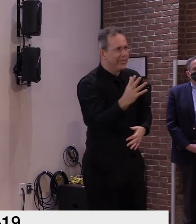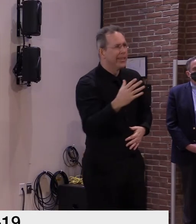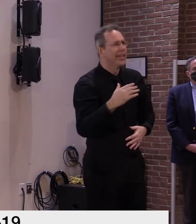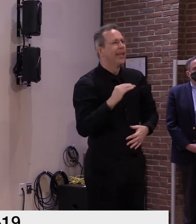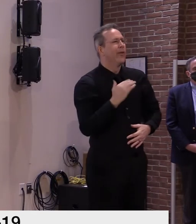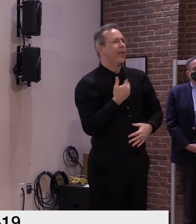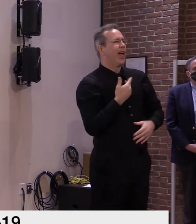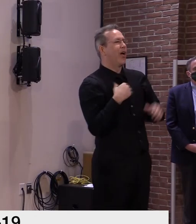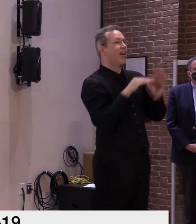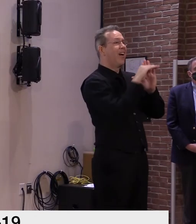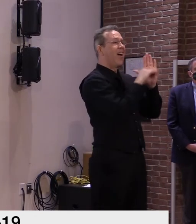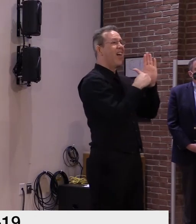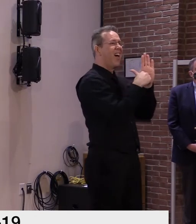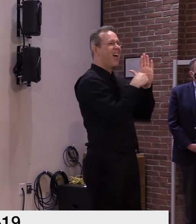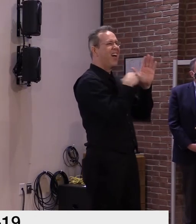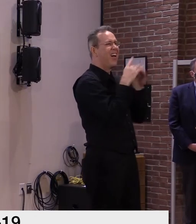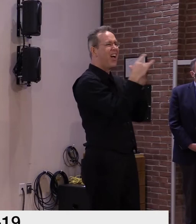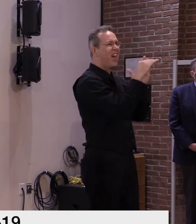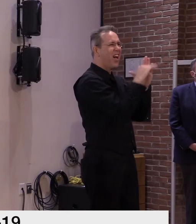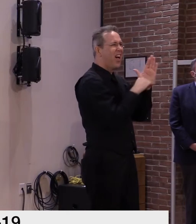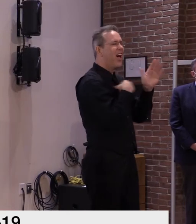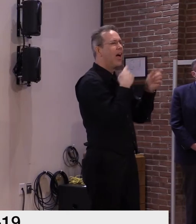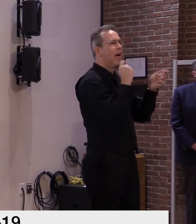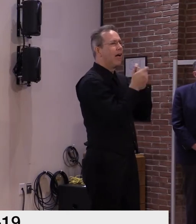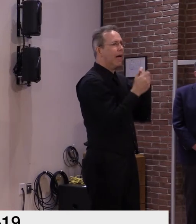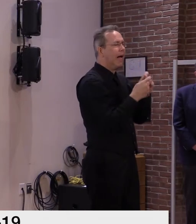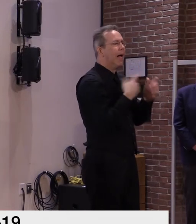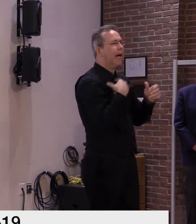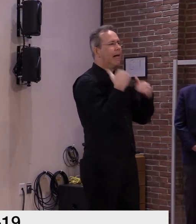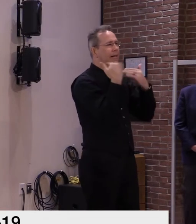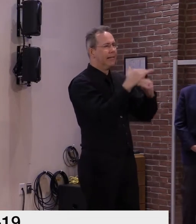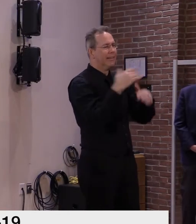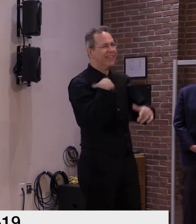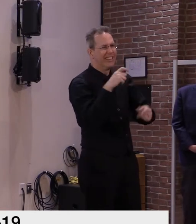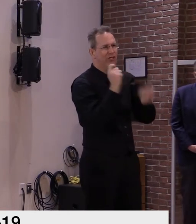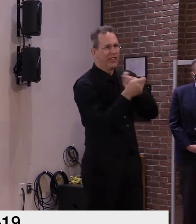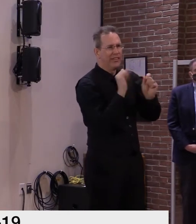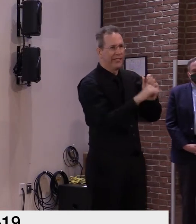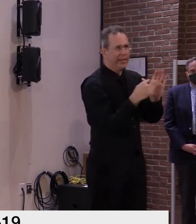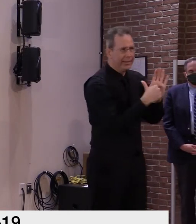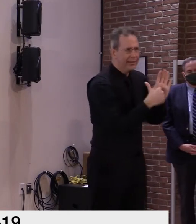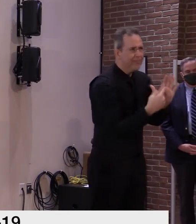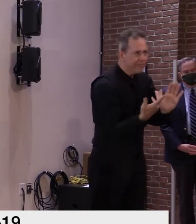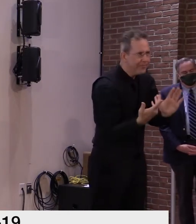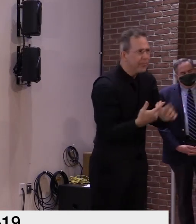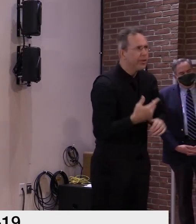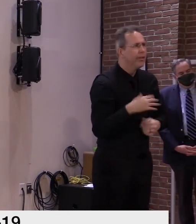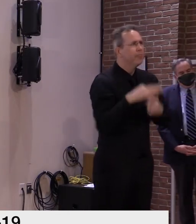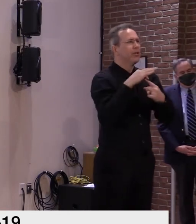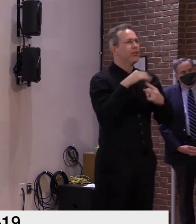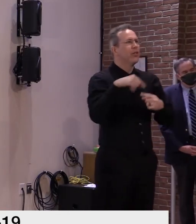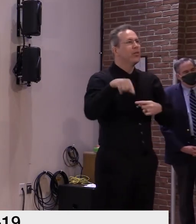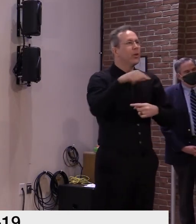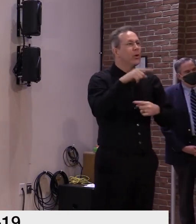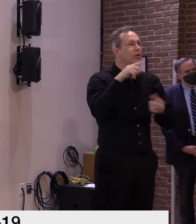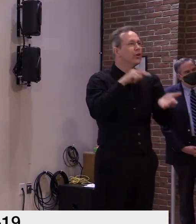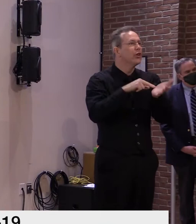you're asking, visitation, especially with residents that have been